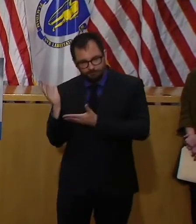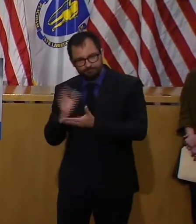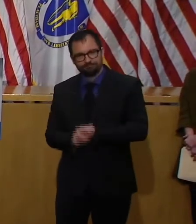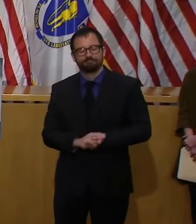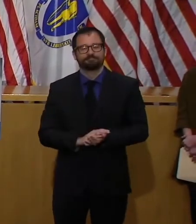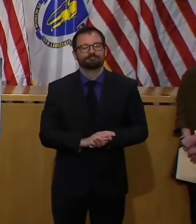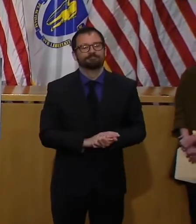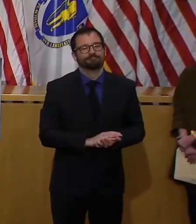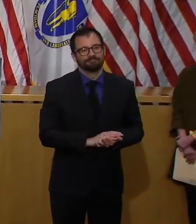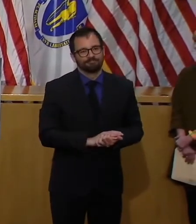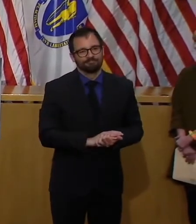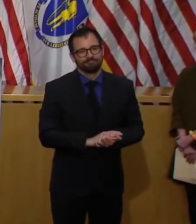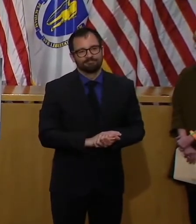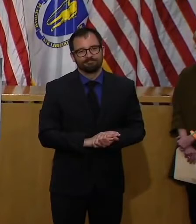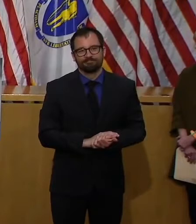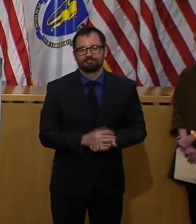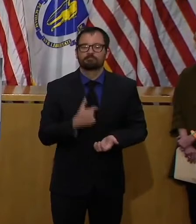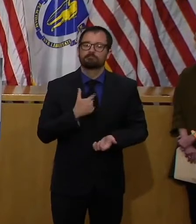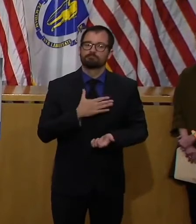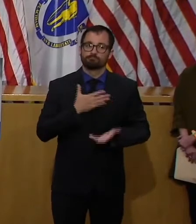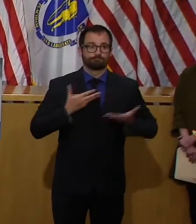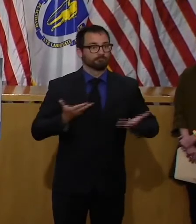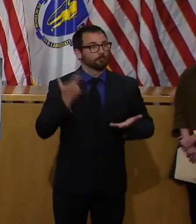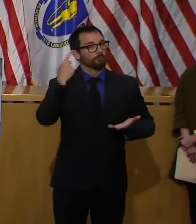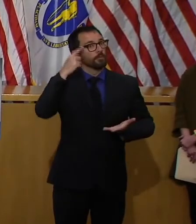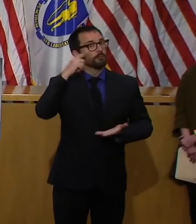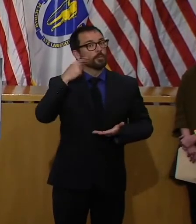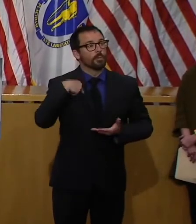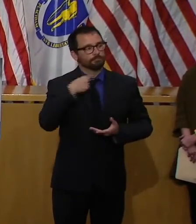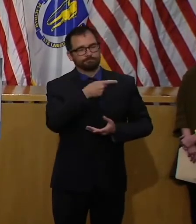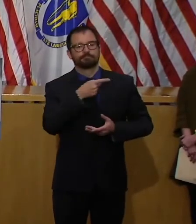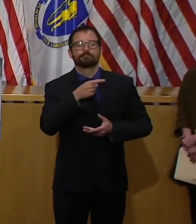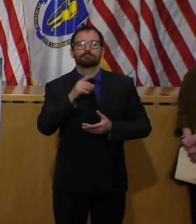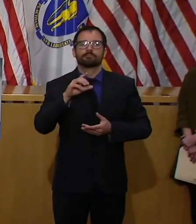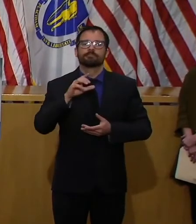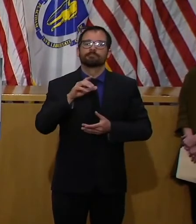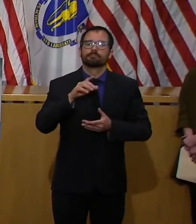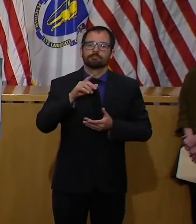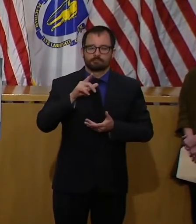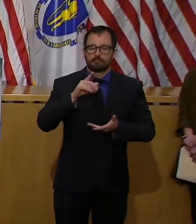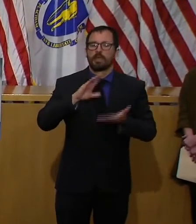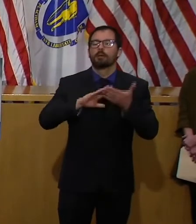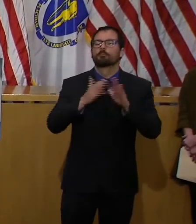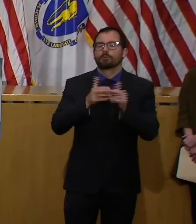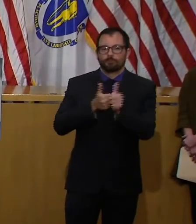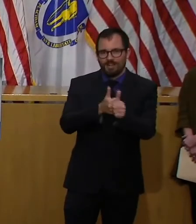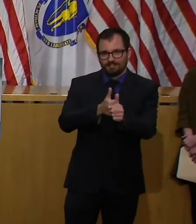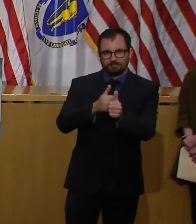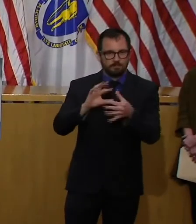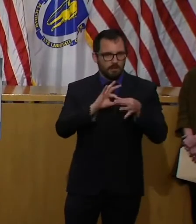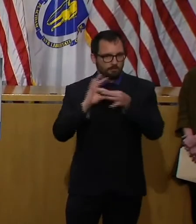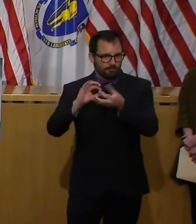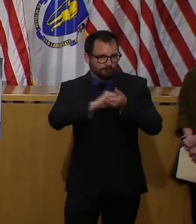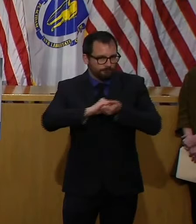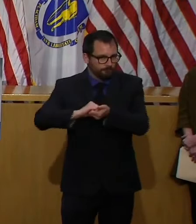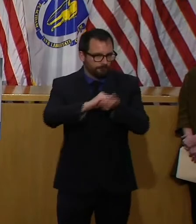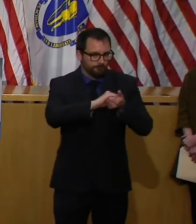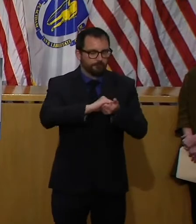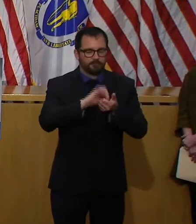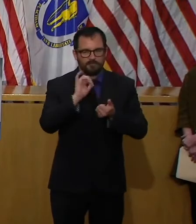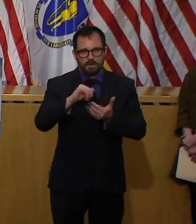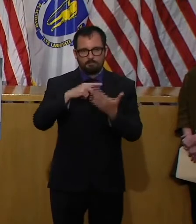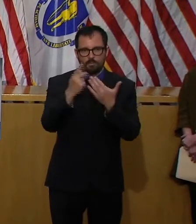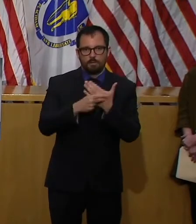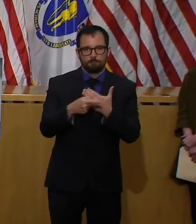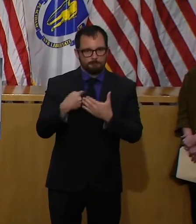the Community Tracing Collaborative on behalf of Partners in Health. And I just want to share with you what you might expect if you get a